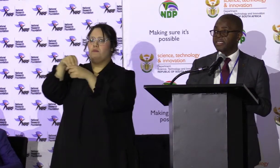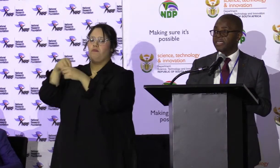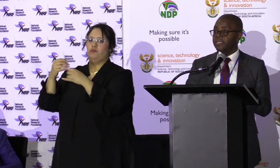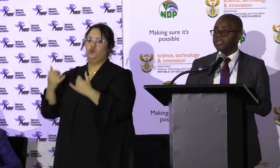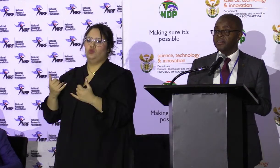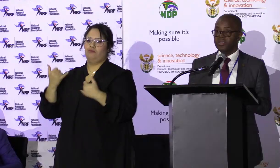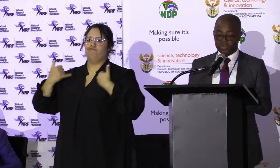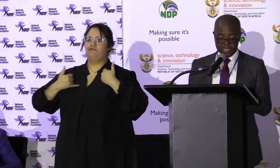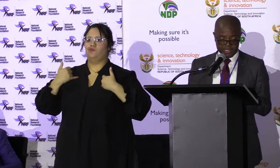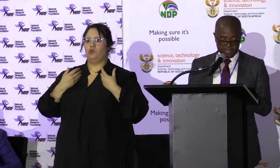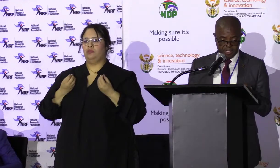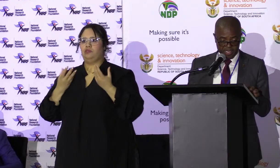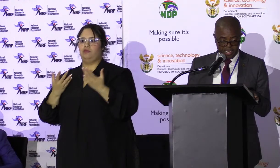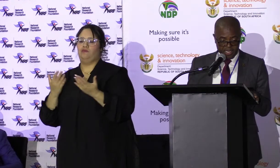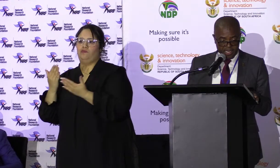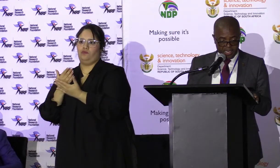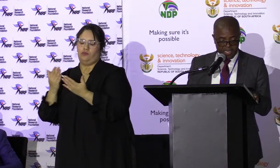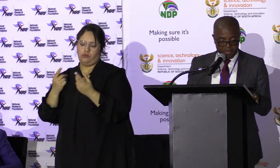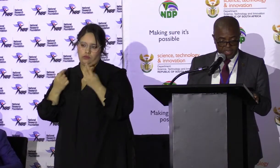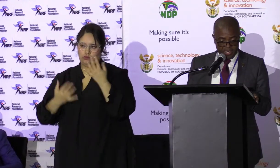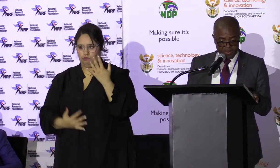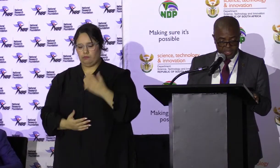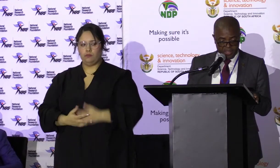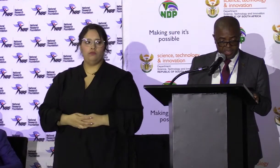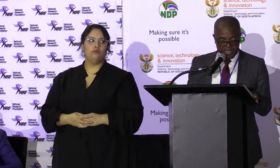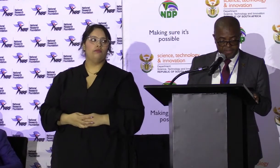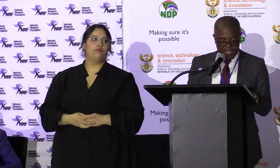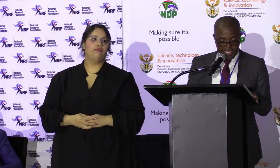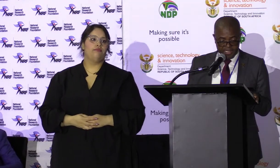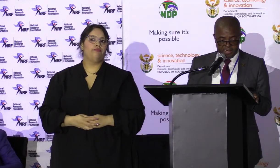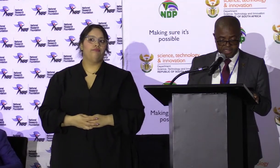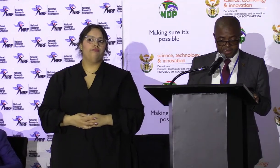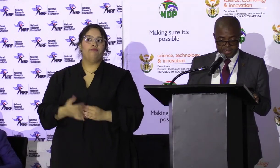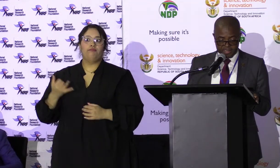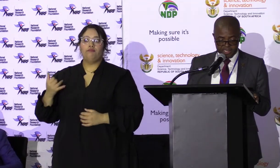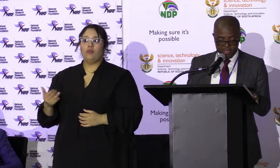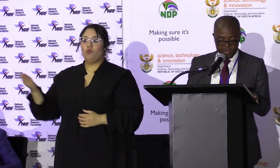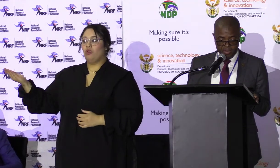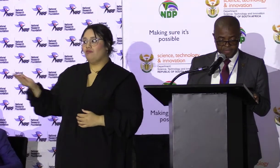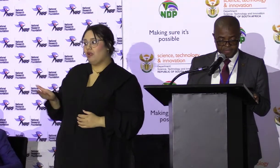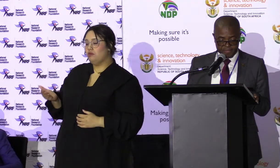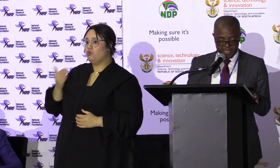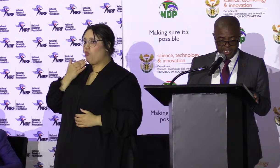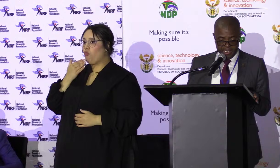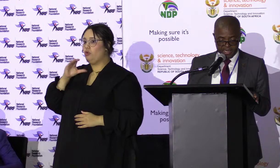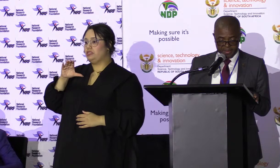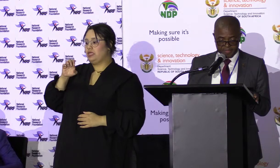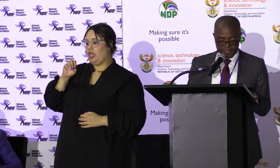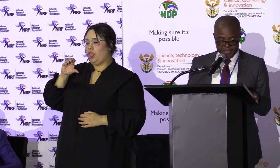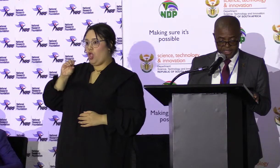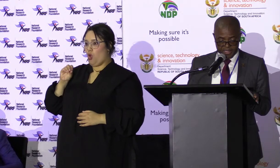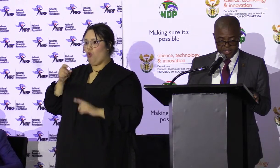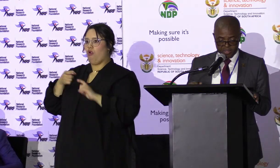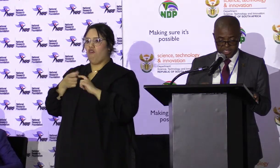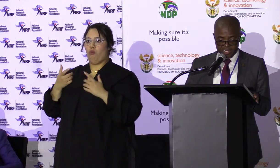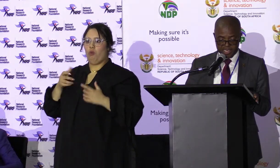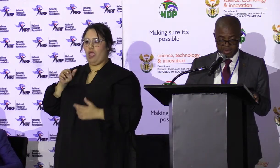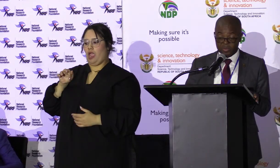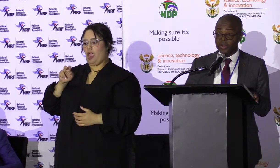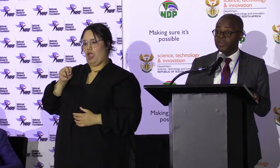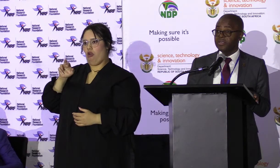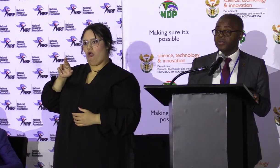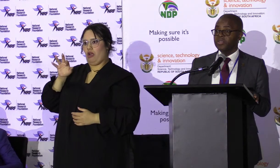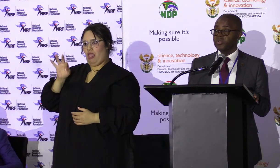have entertained colleagues. Let me invite the CEO of the NRF,